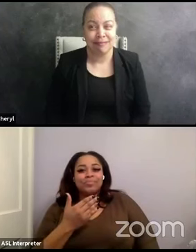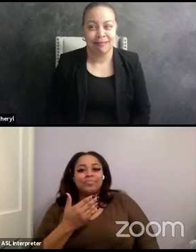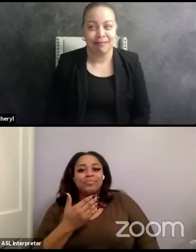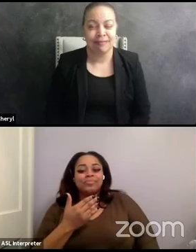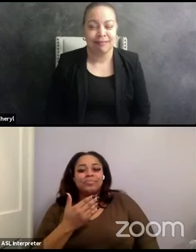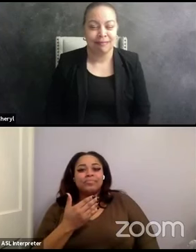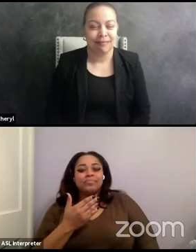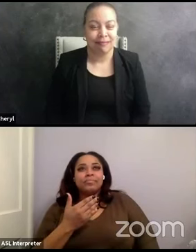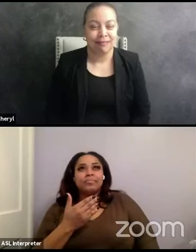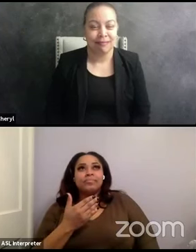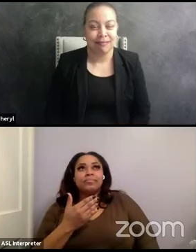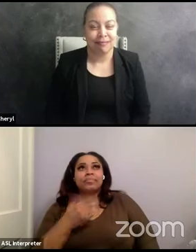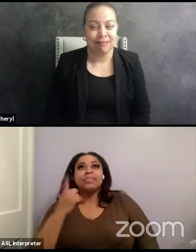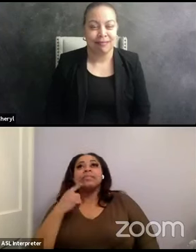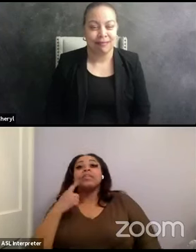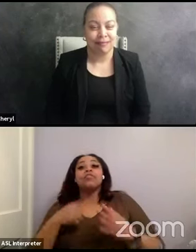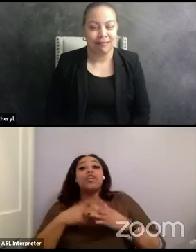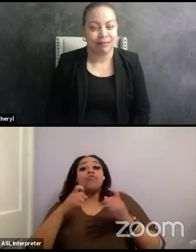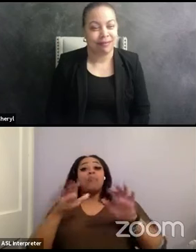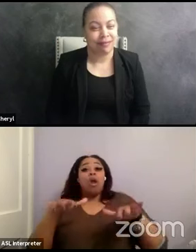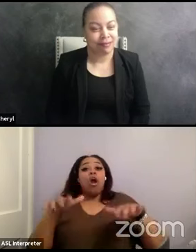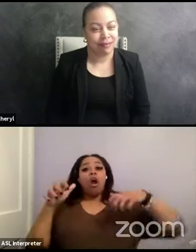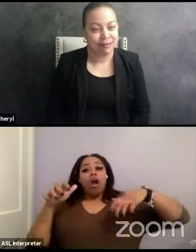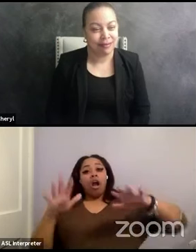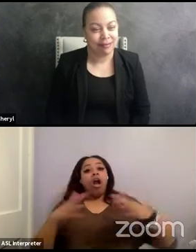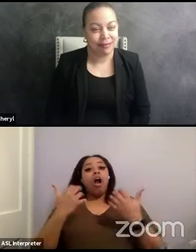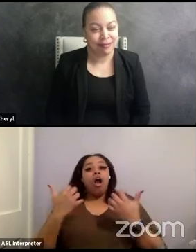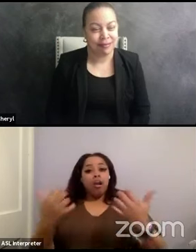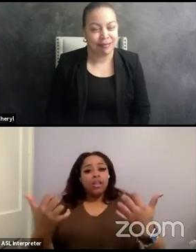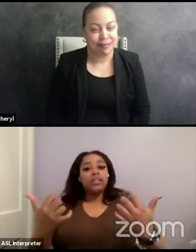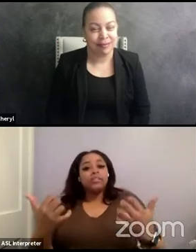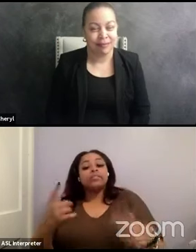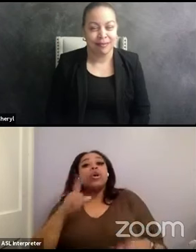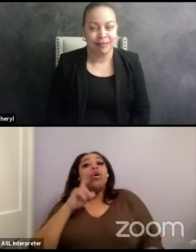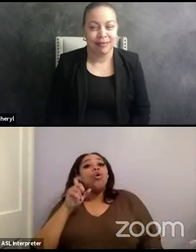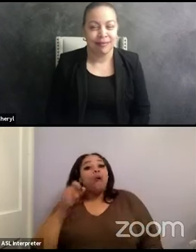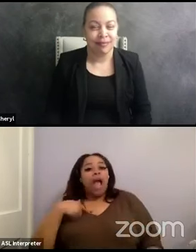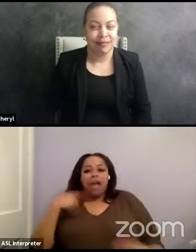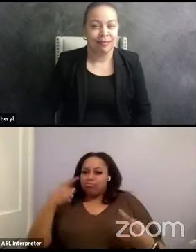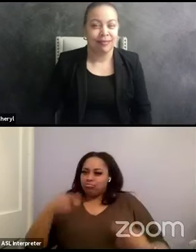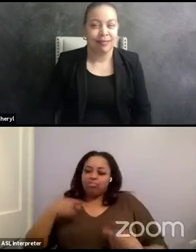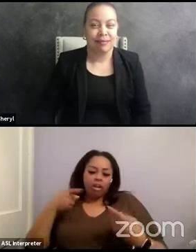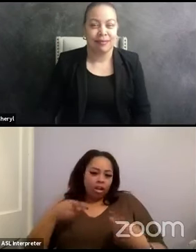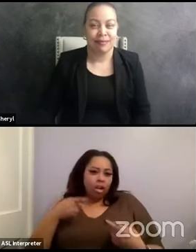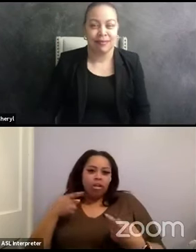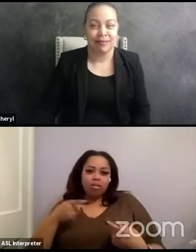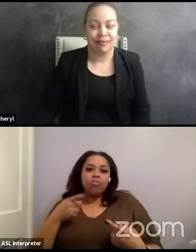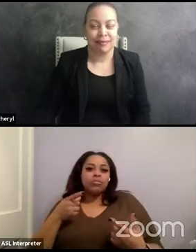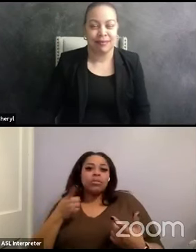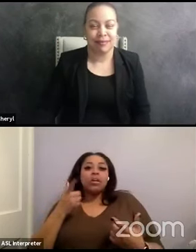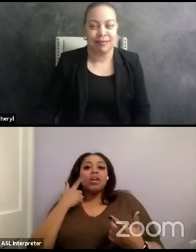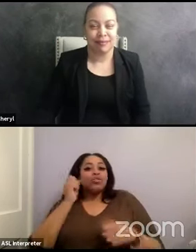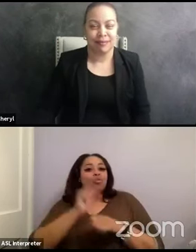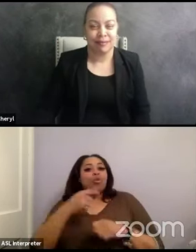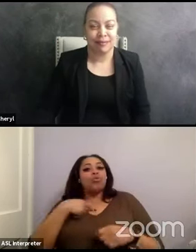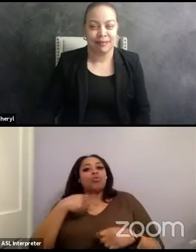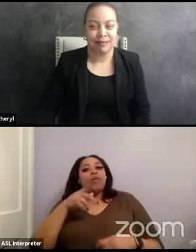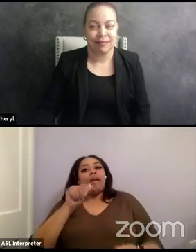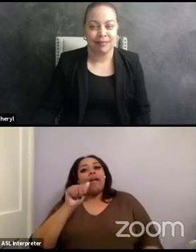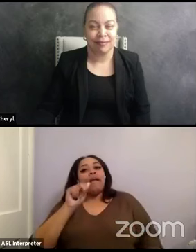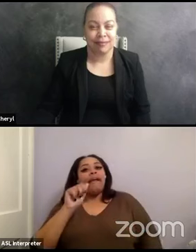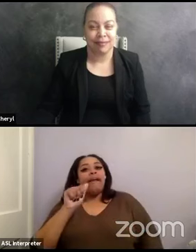Something that just came from the audience was, and it's a question I struggle with because of the work we do in